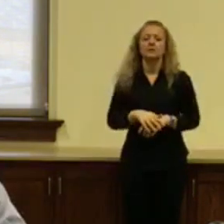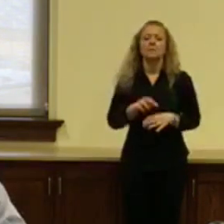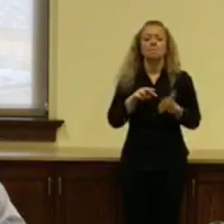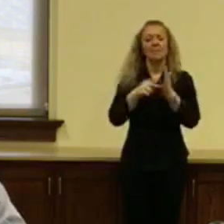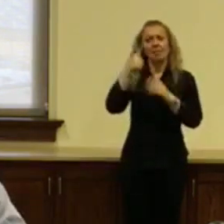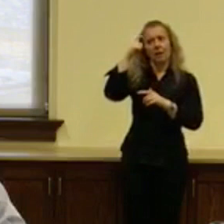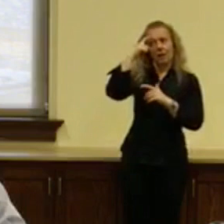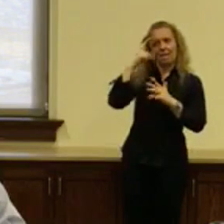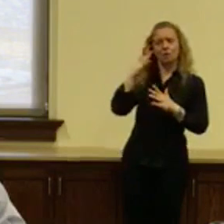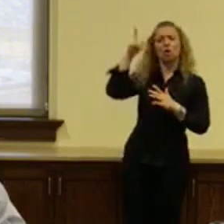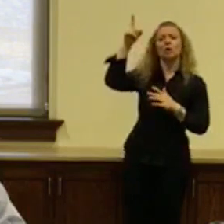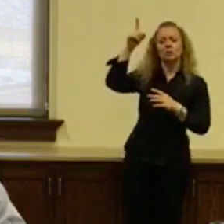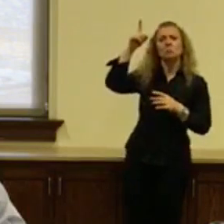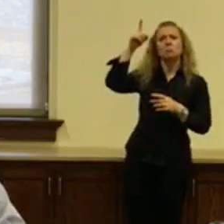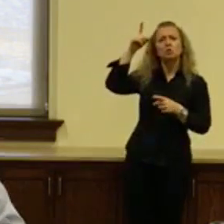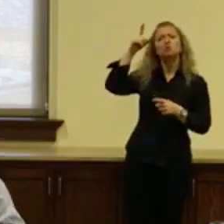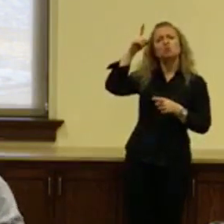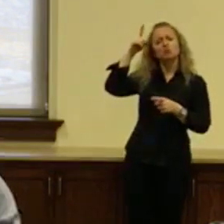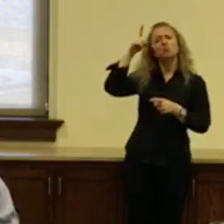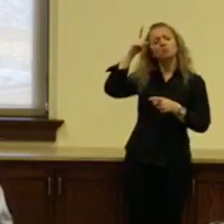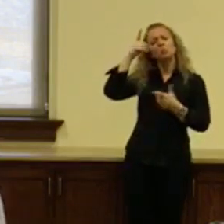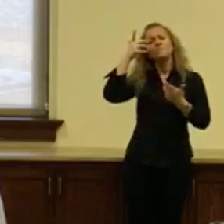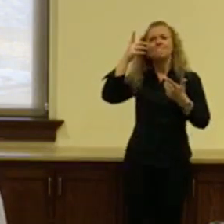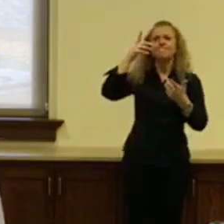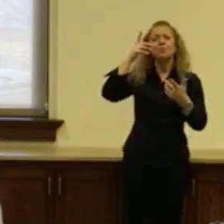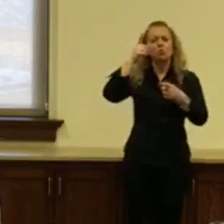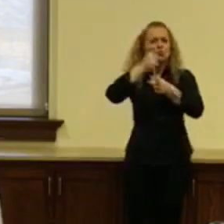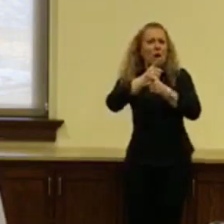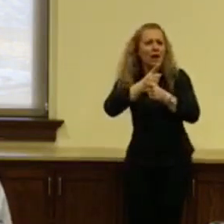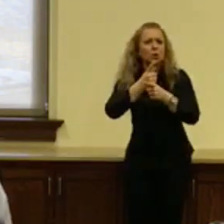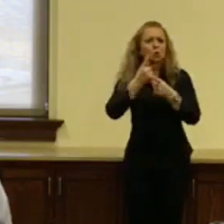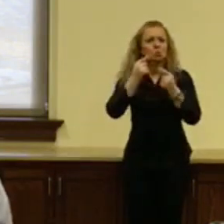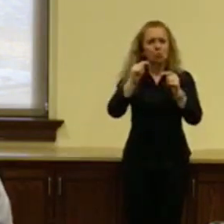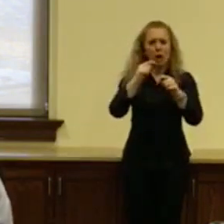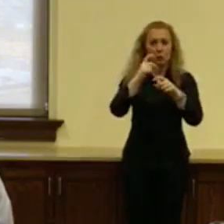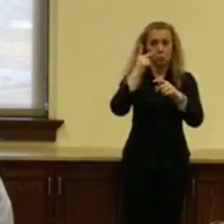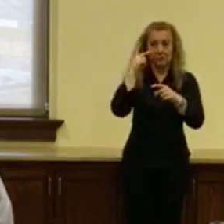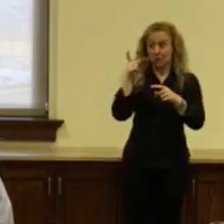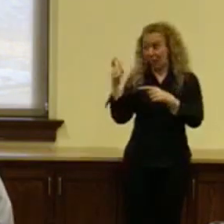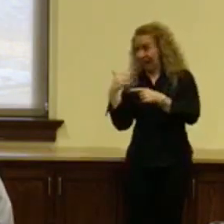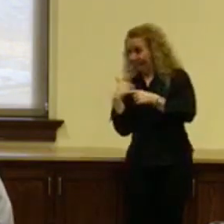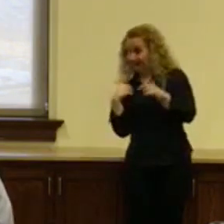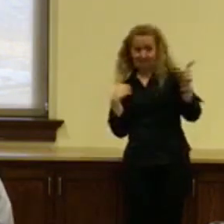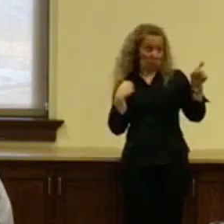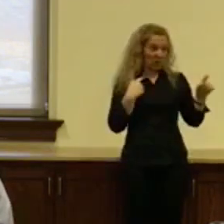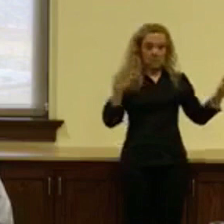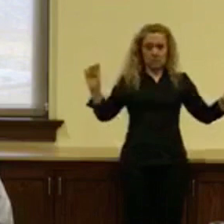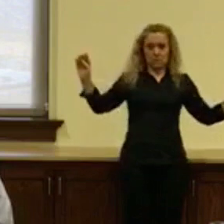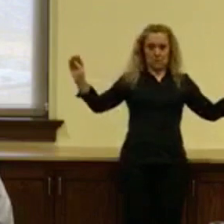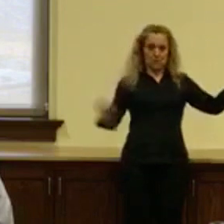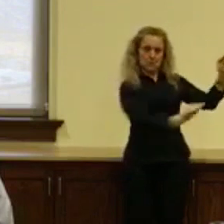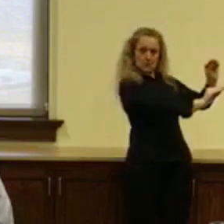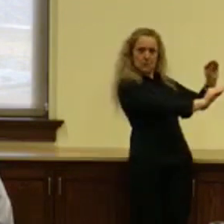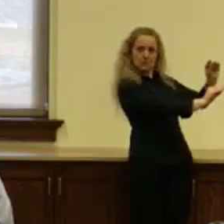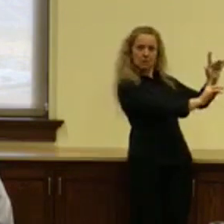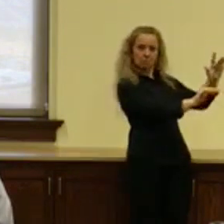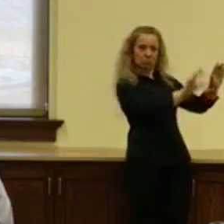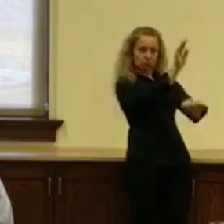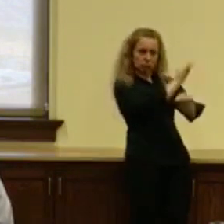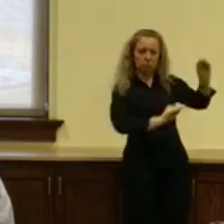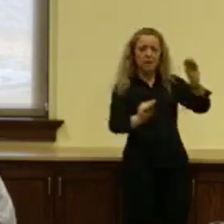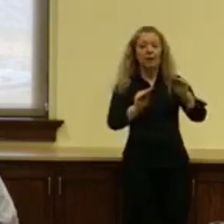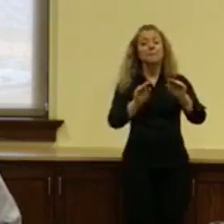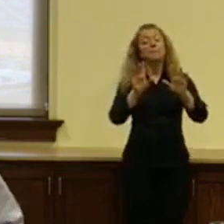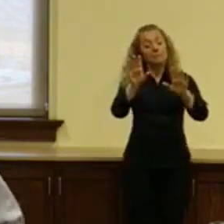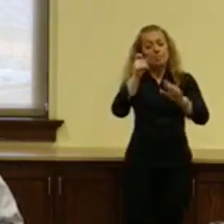governor is absolutely right to try to maneuver and move the needed equipment over there. When it comes to